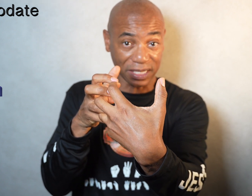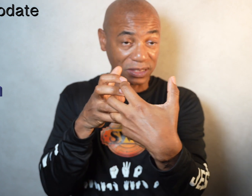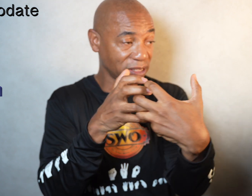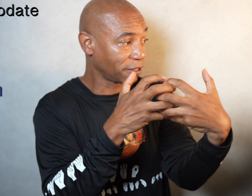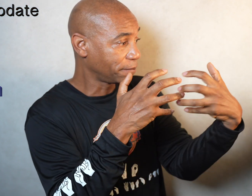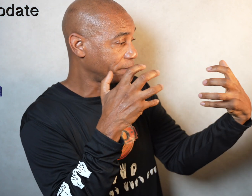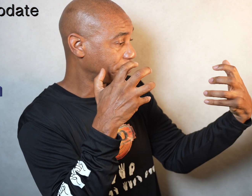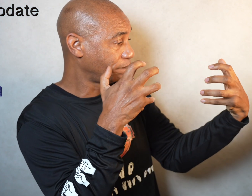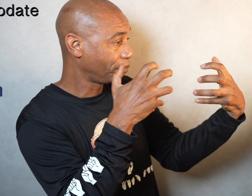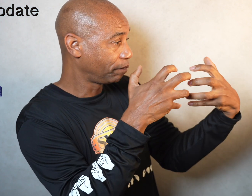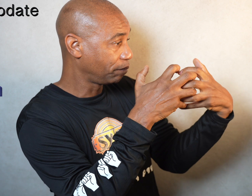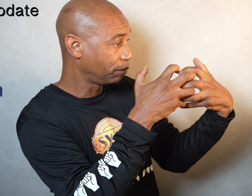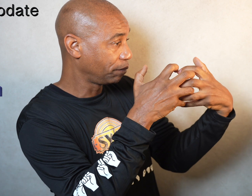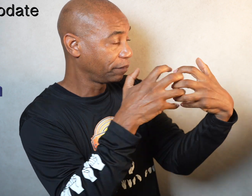this.